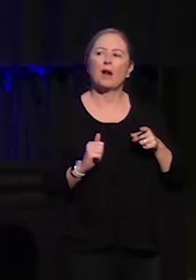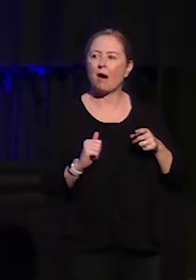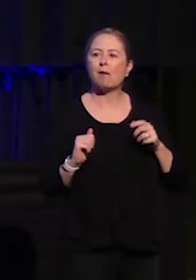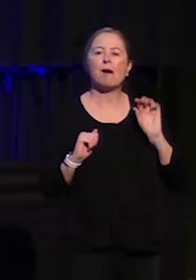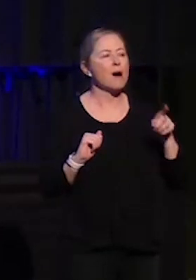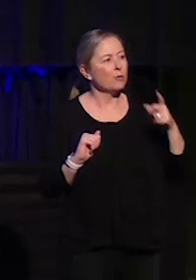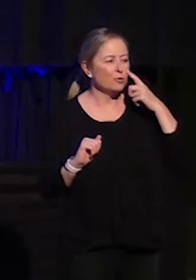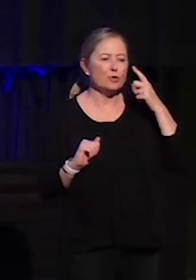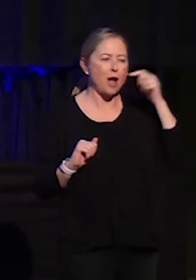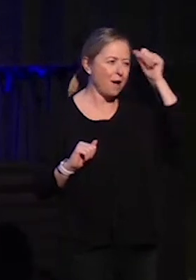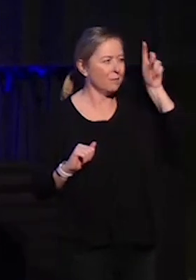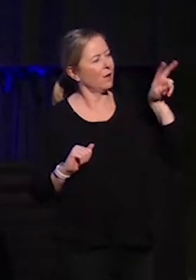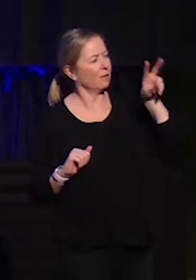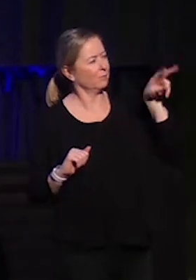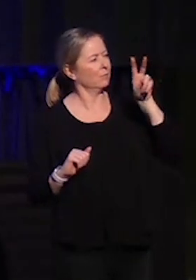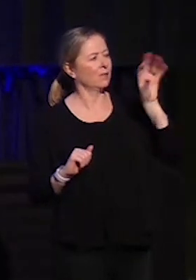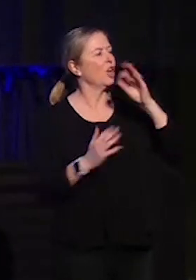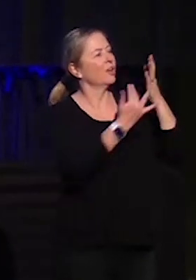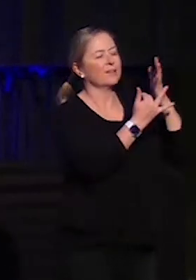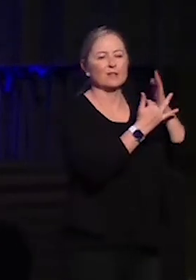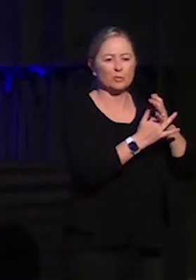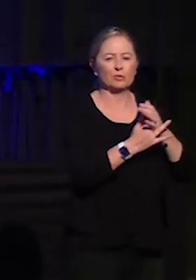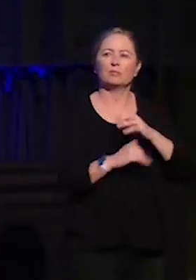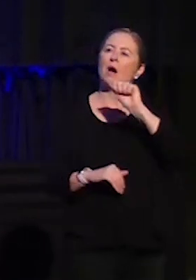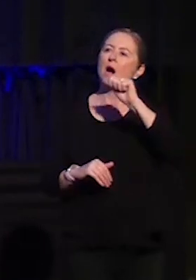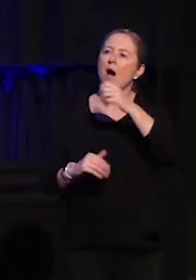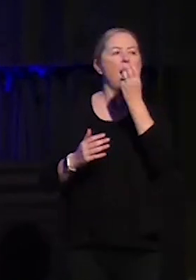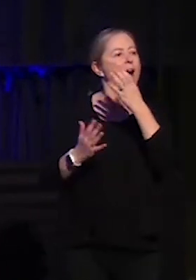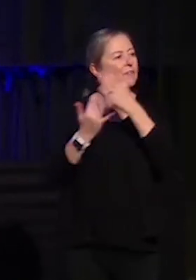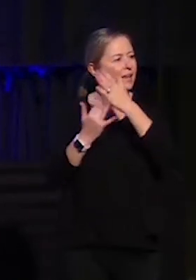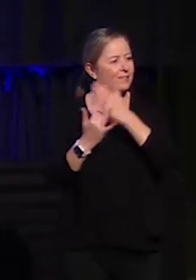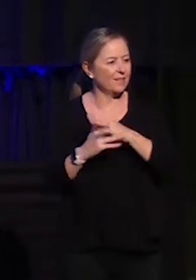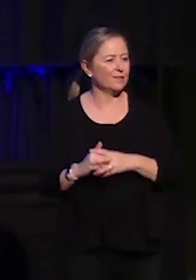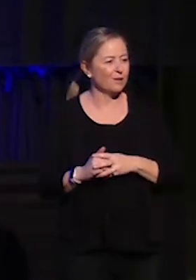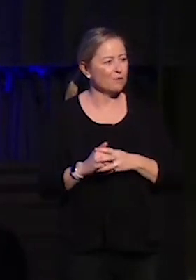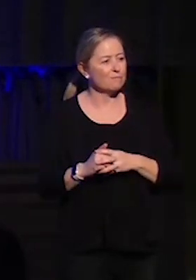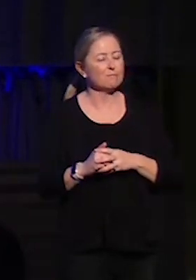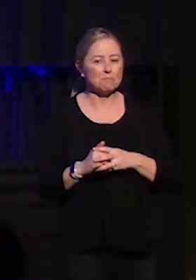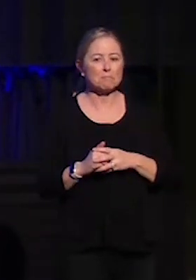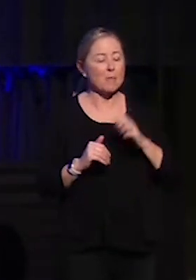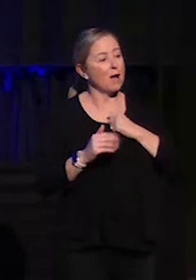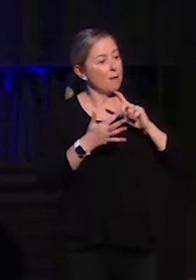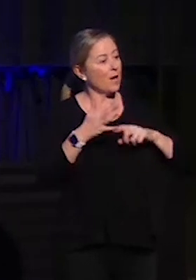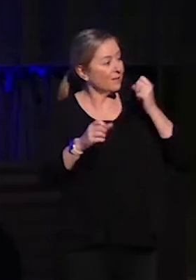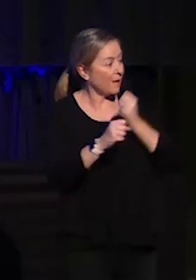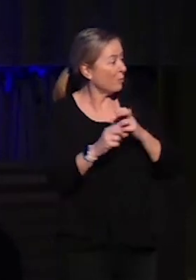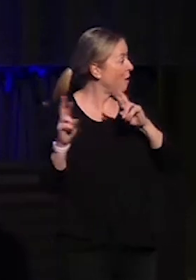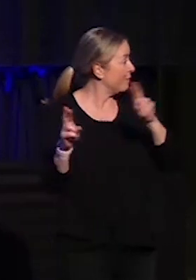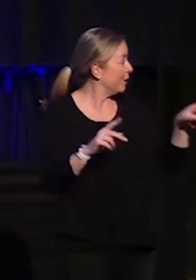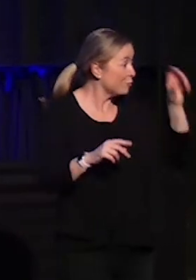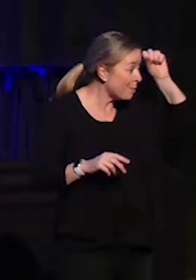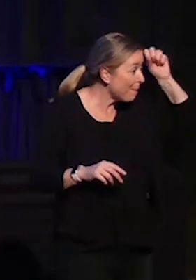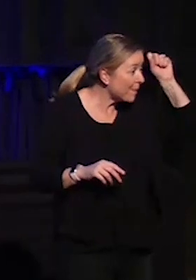not so accessible, right? It stays with you. So I hope that at least the three examples we did today stay with you,